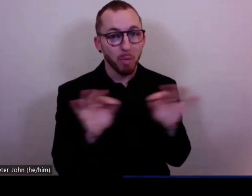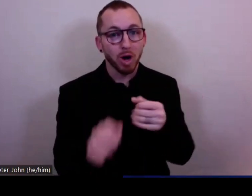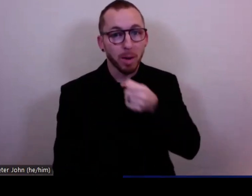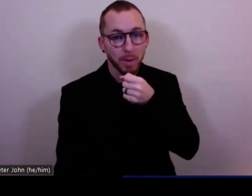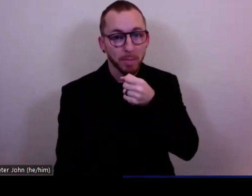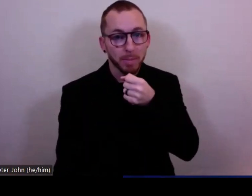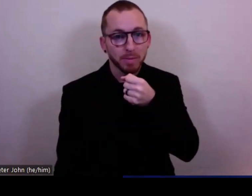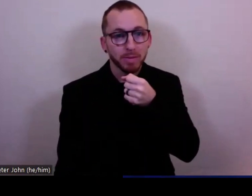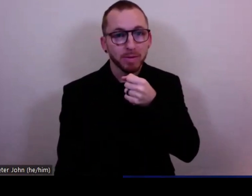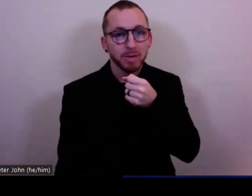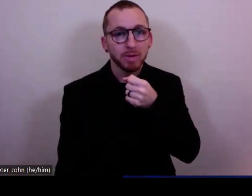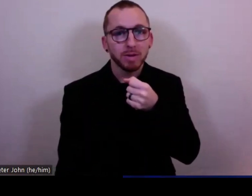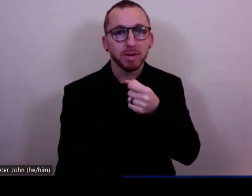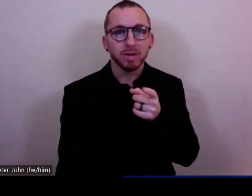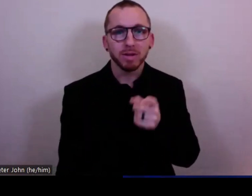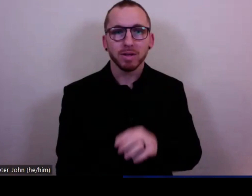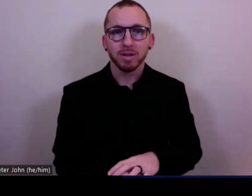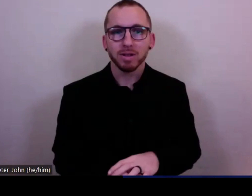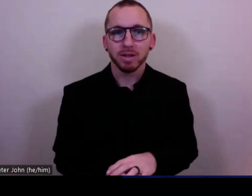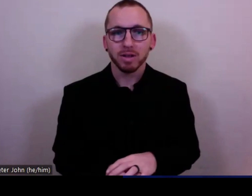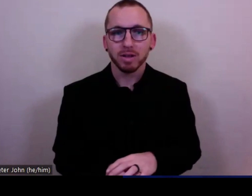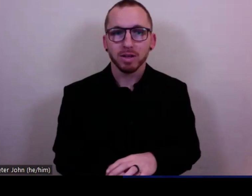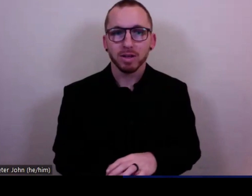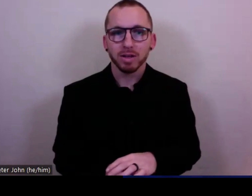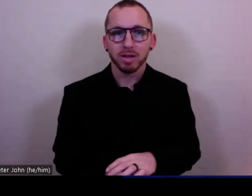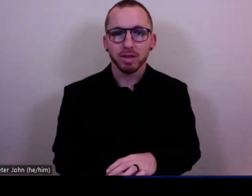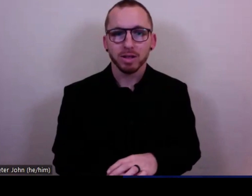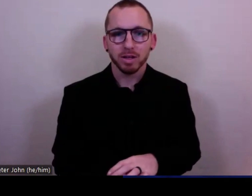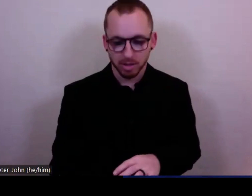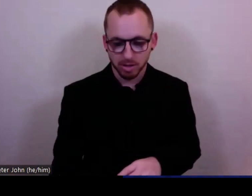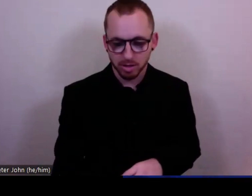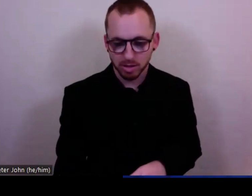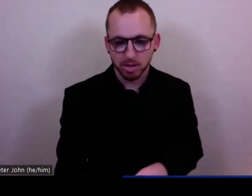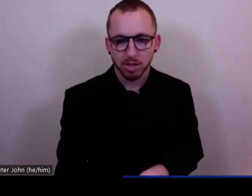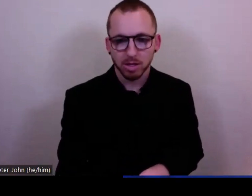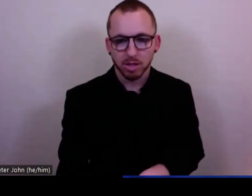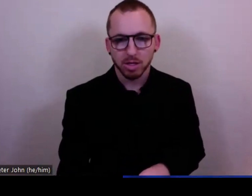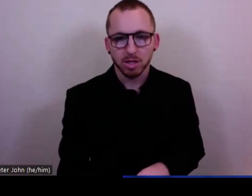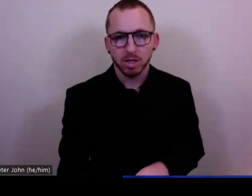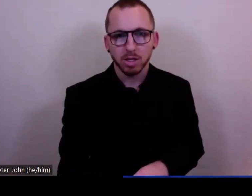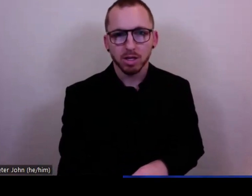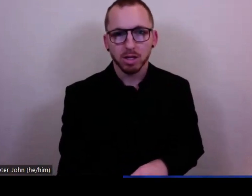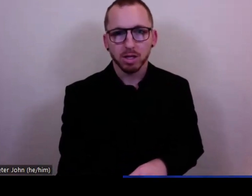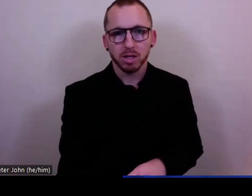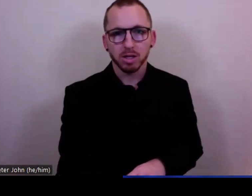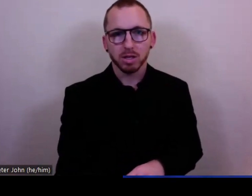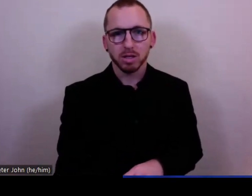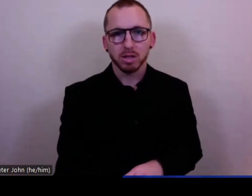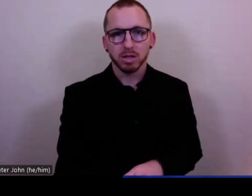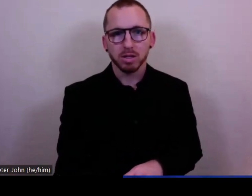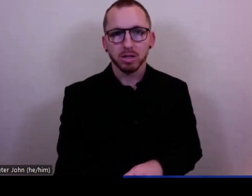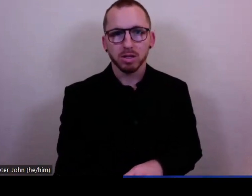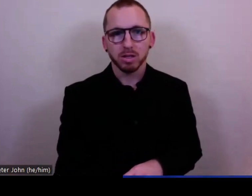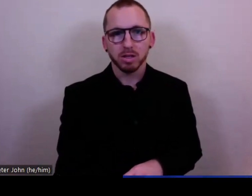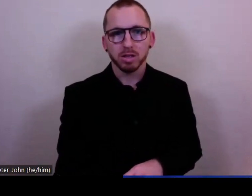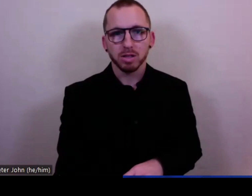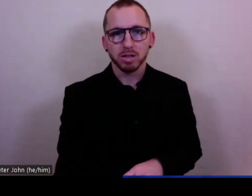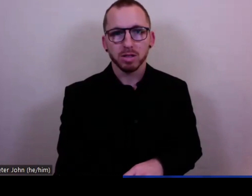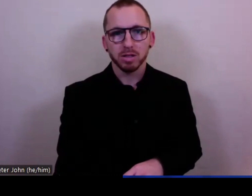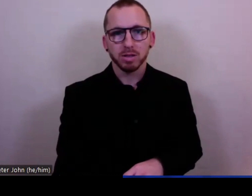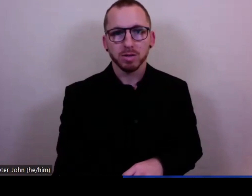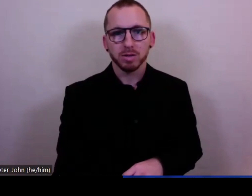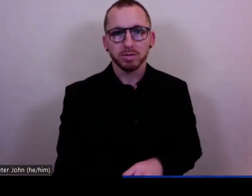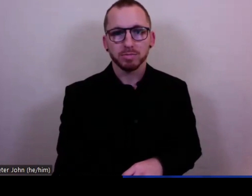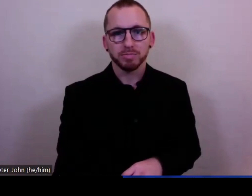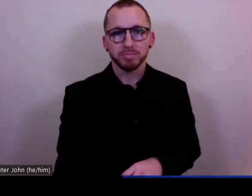Well, good morning. Welcome. My name is Katie Dilley, and I have the pleasure of serving as the Executive Director at Midshore